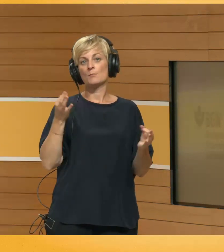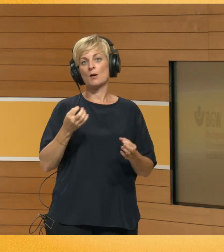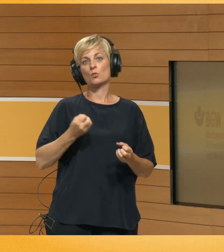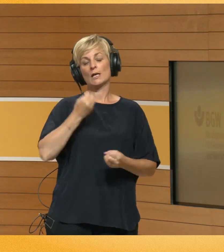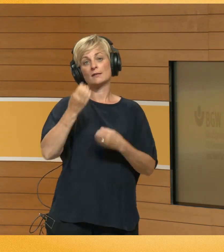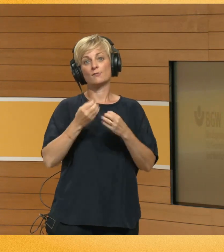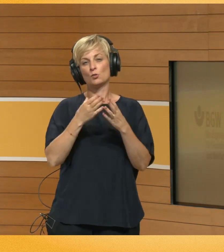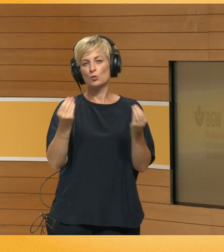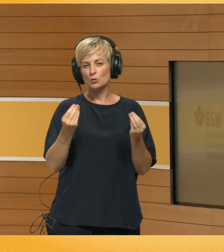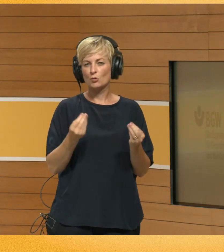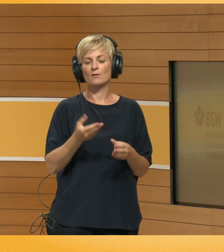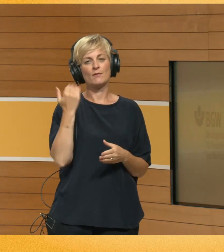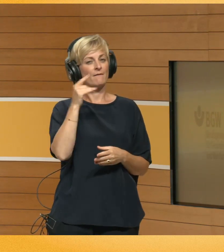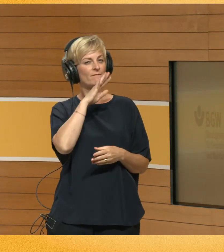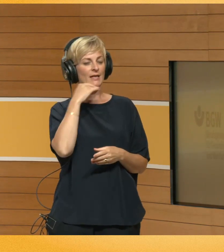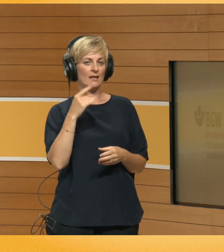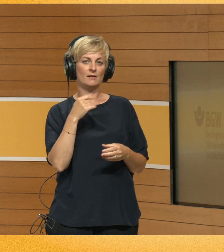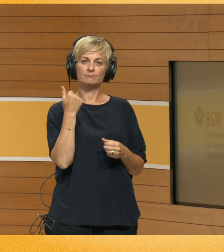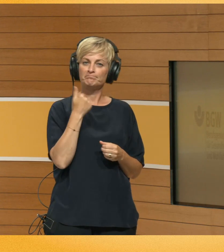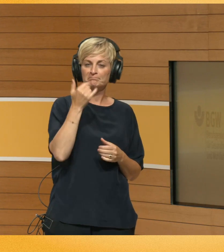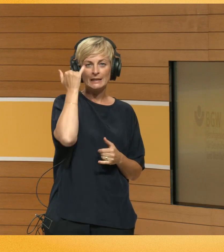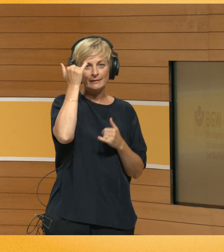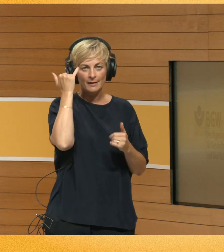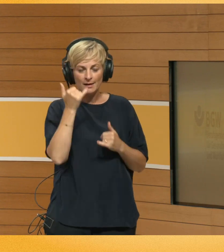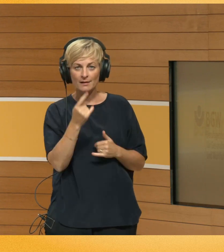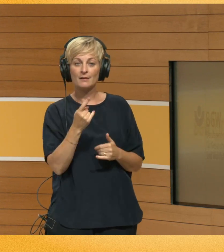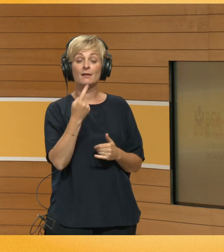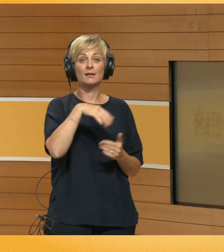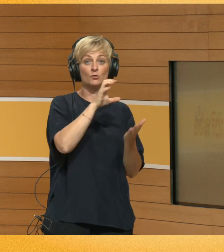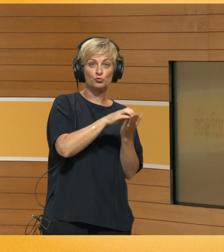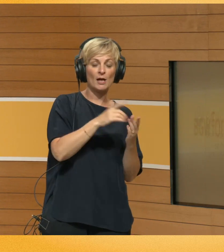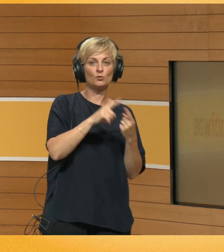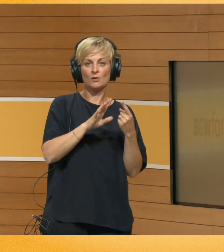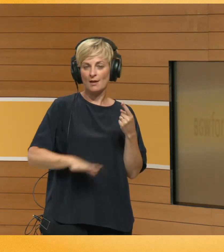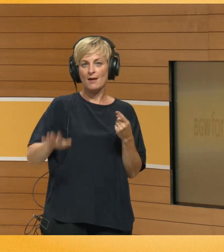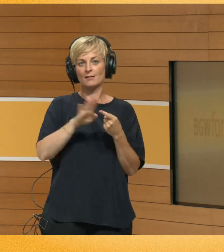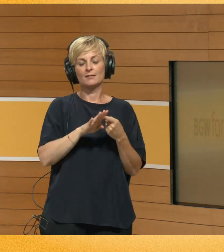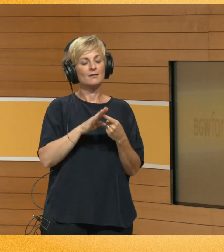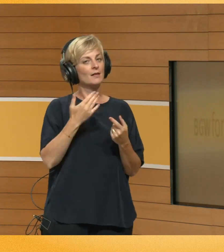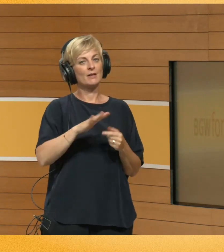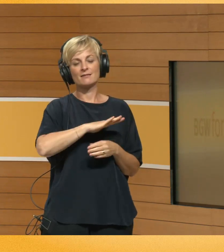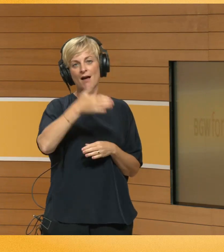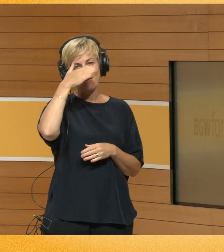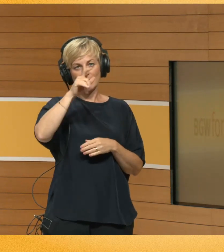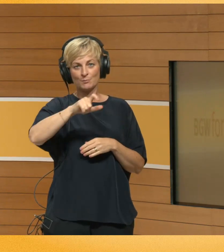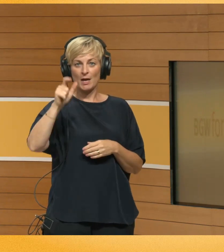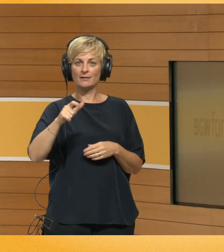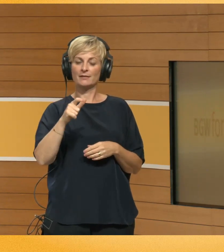country, and we basically collected the best practices that we had among all the experts, and then we put it on a guideline.